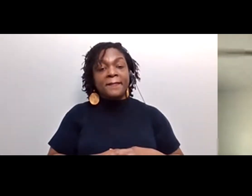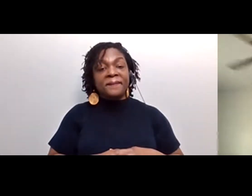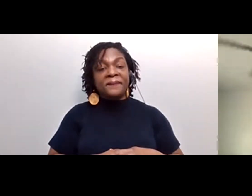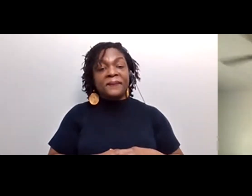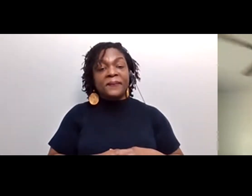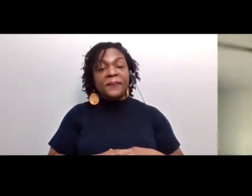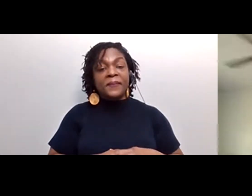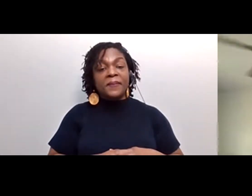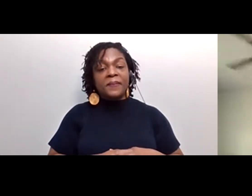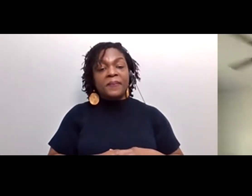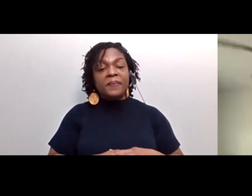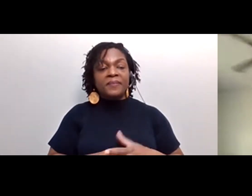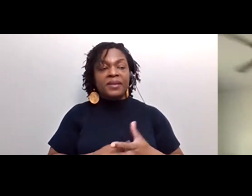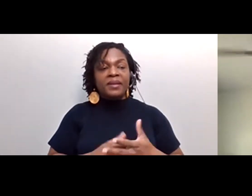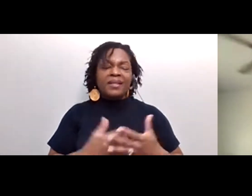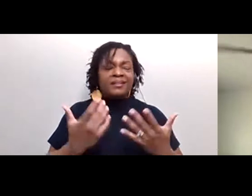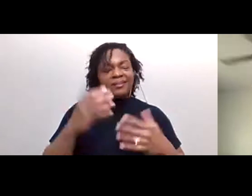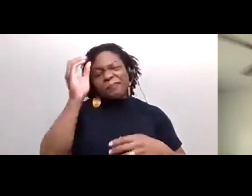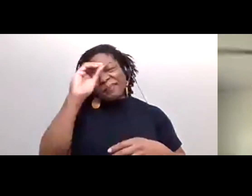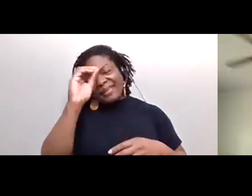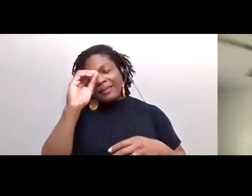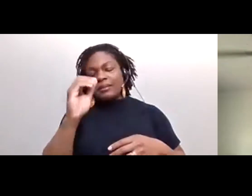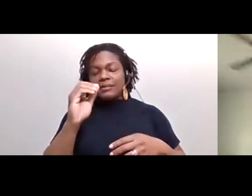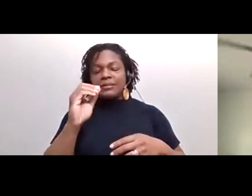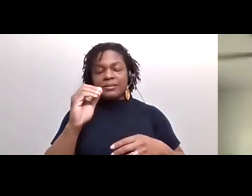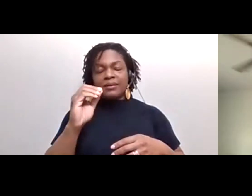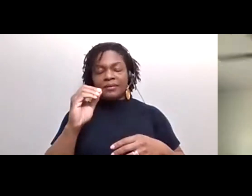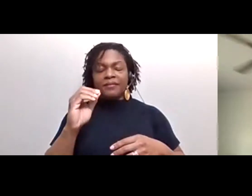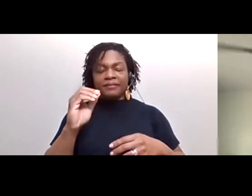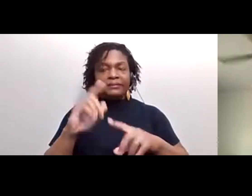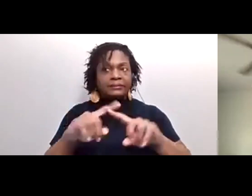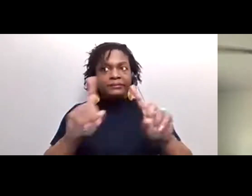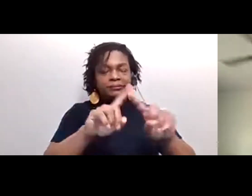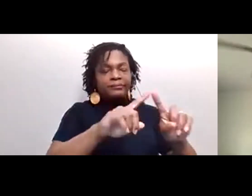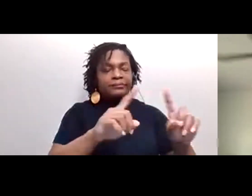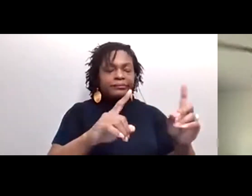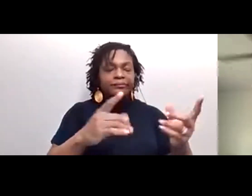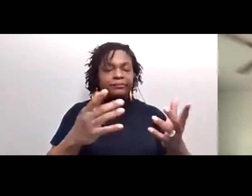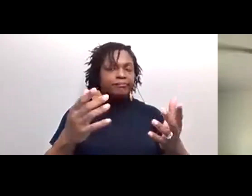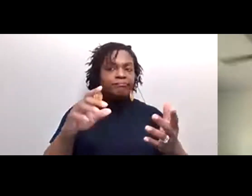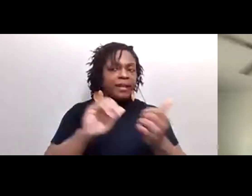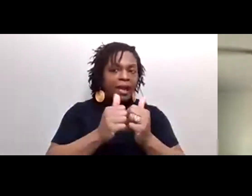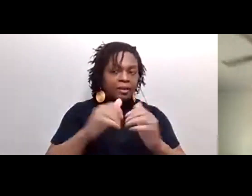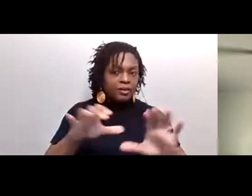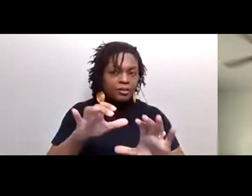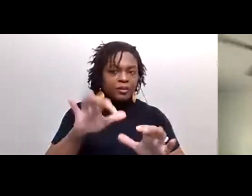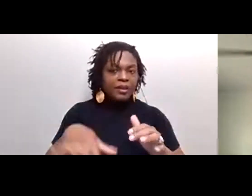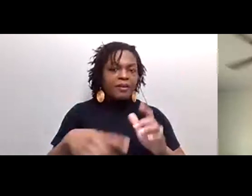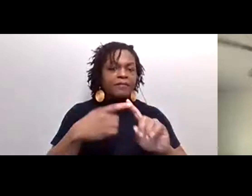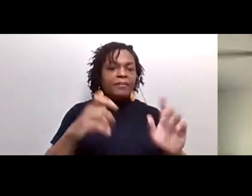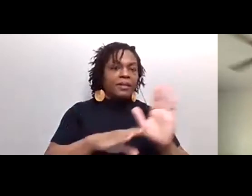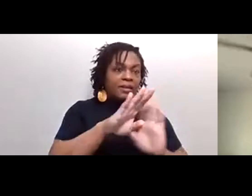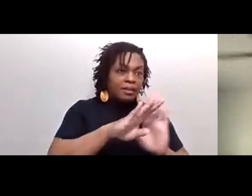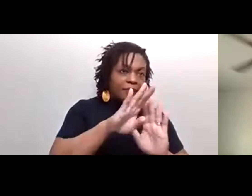differing opinions about it, how it can be done from the developer side and from